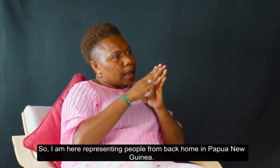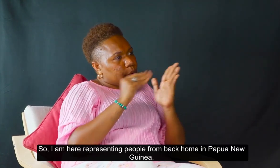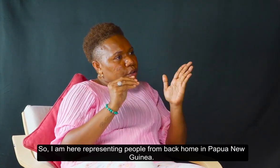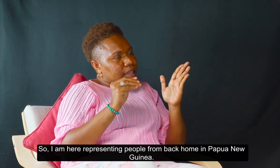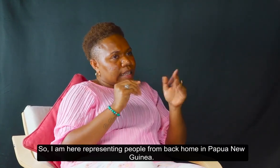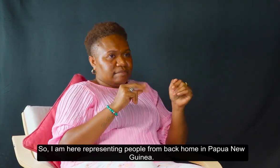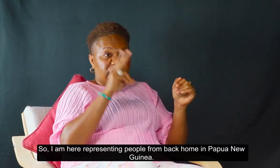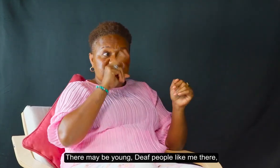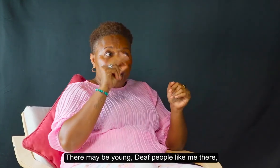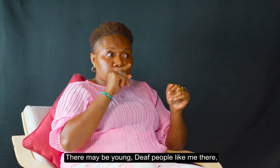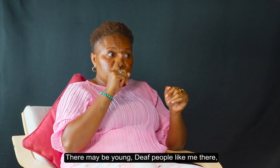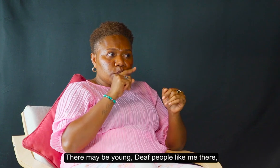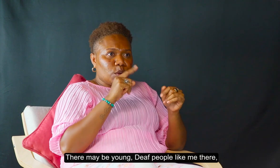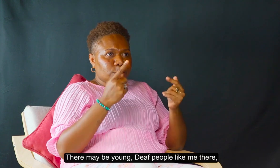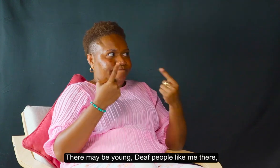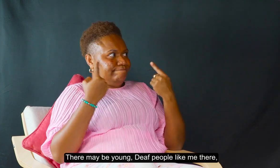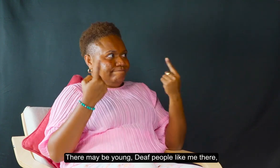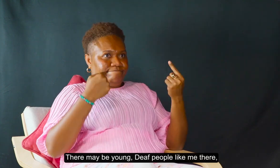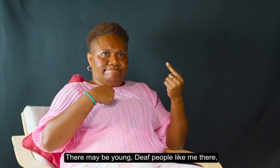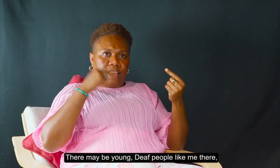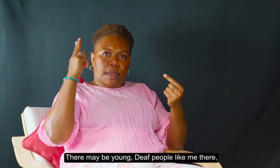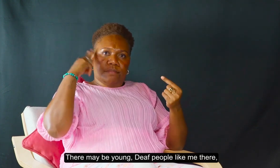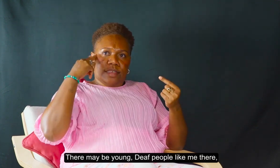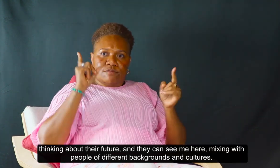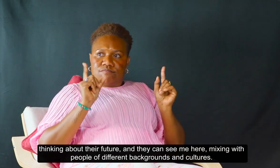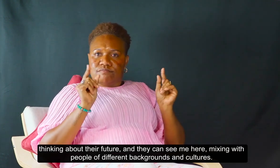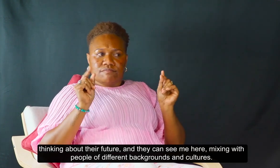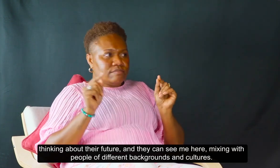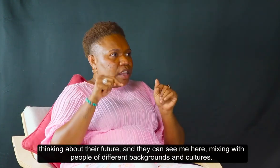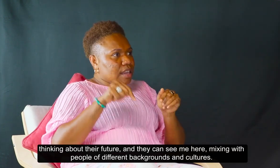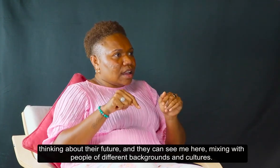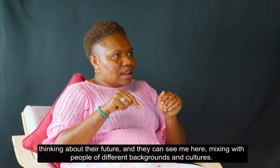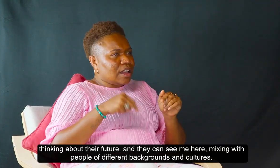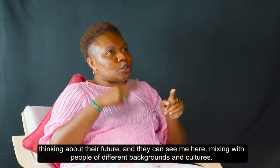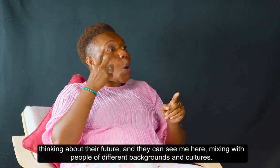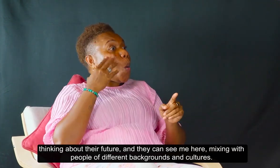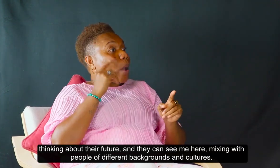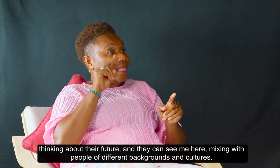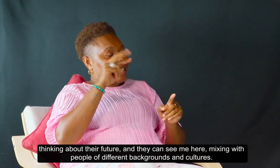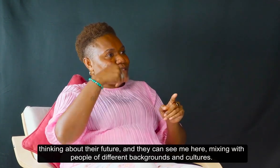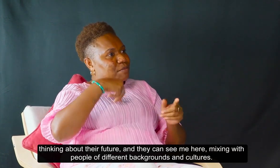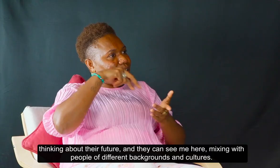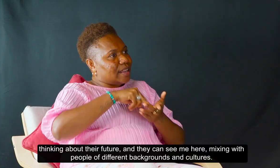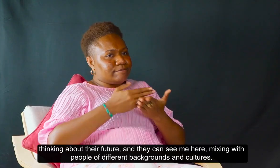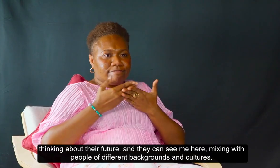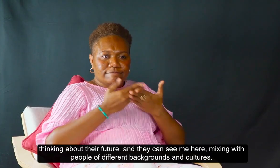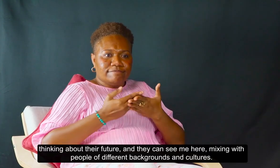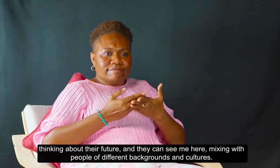in Papua New Guinea. There may be young deaf people like me there thinking about their future, and they can see me